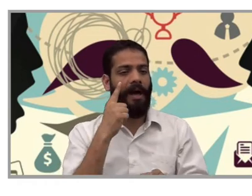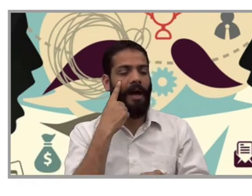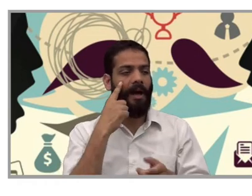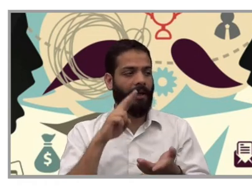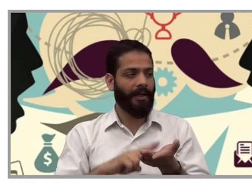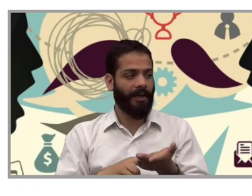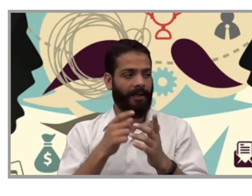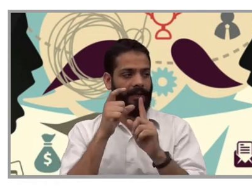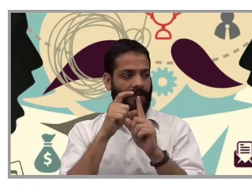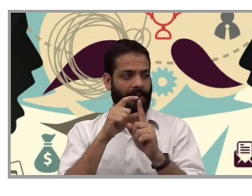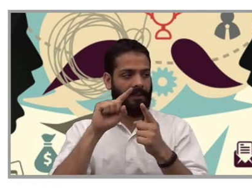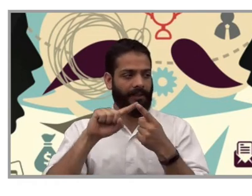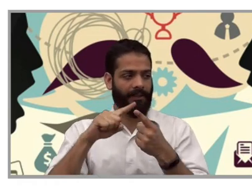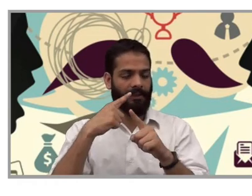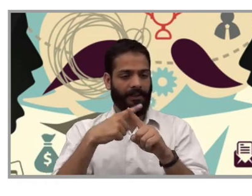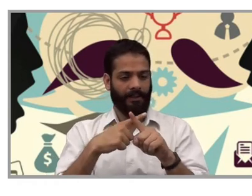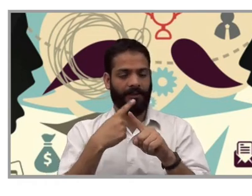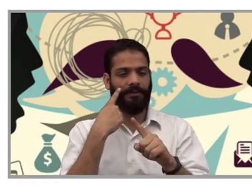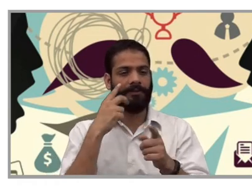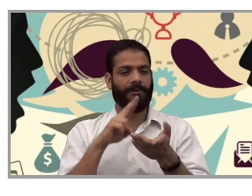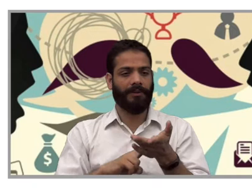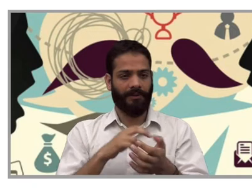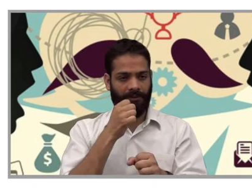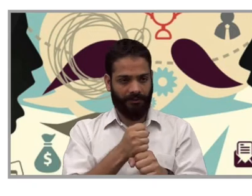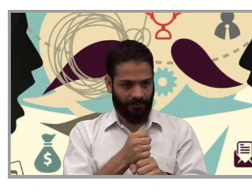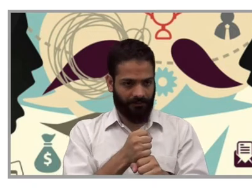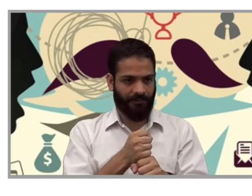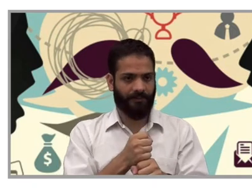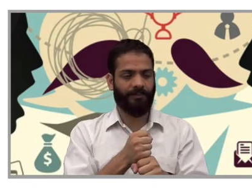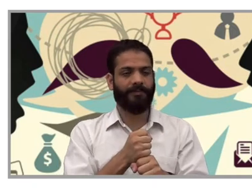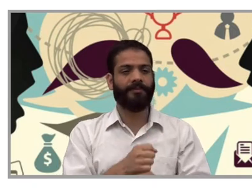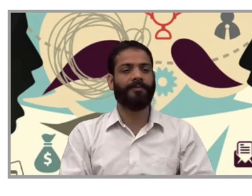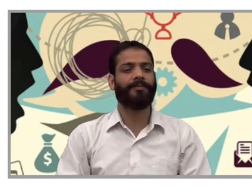Now we are going to talk about localization and indexing.